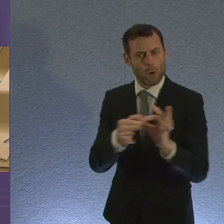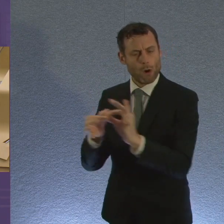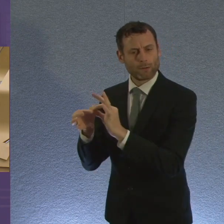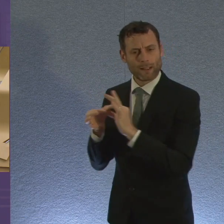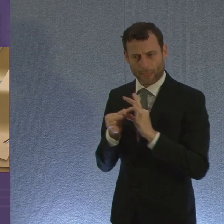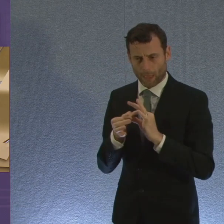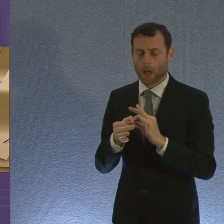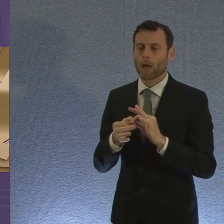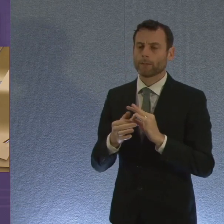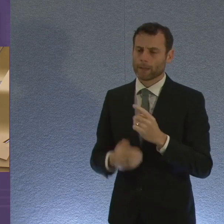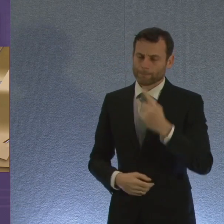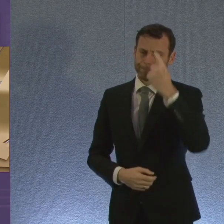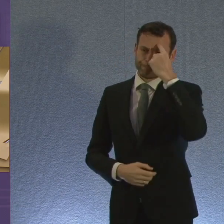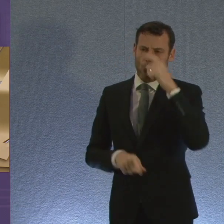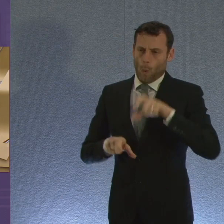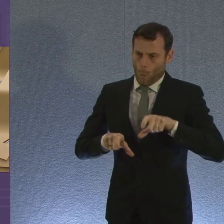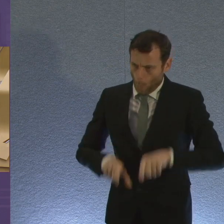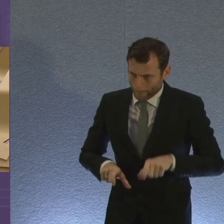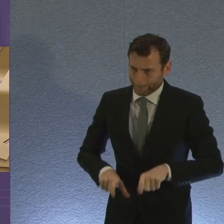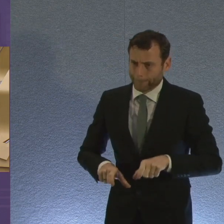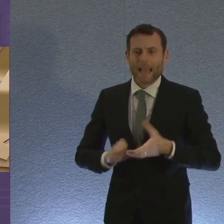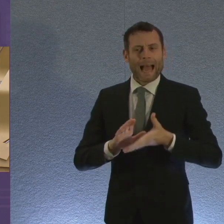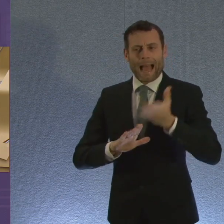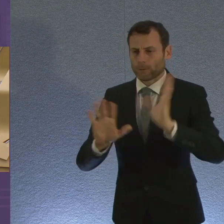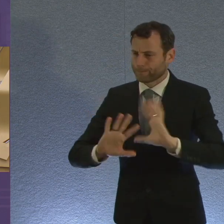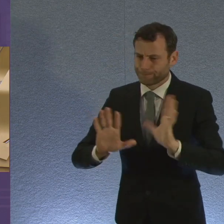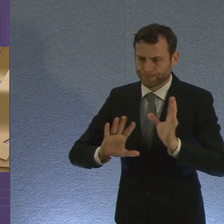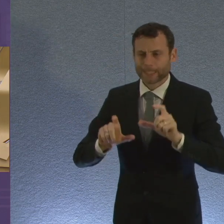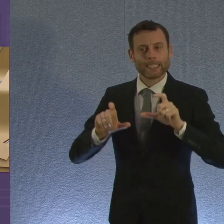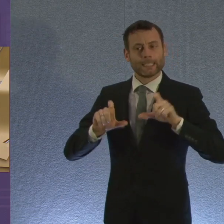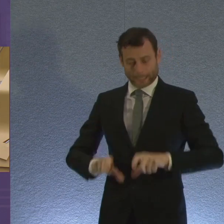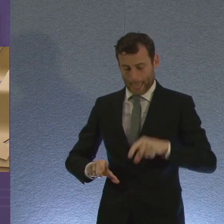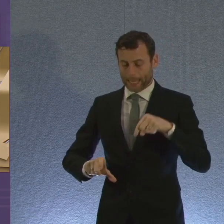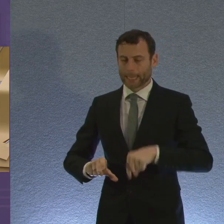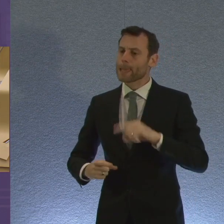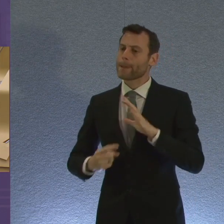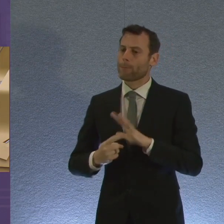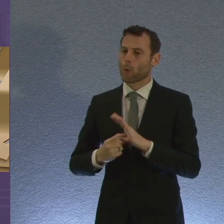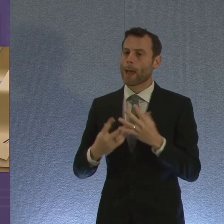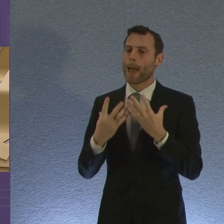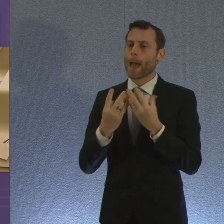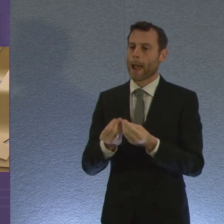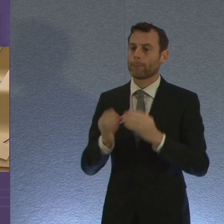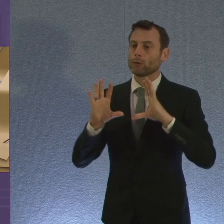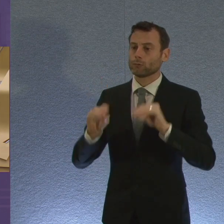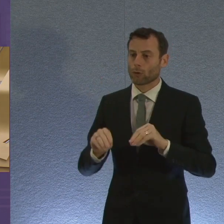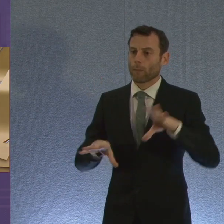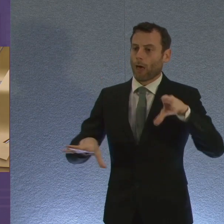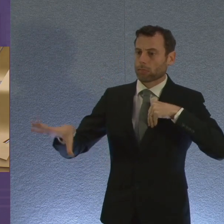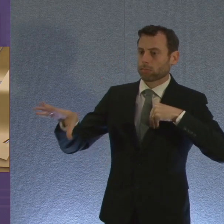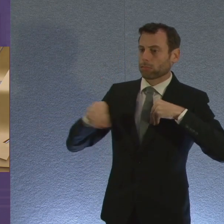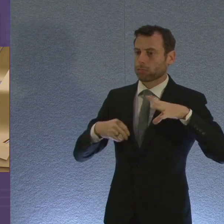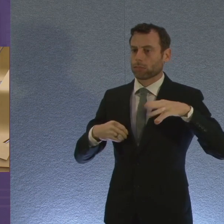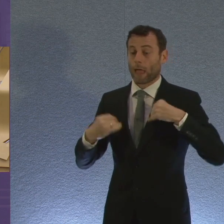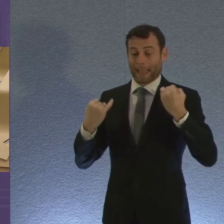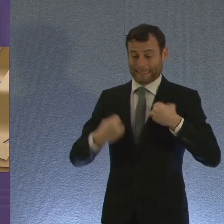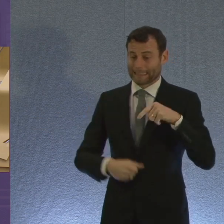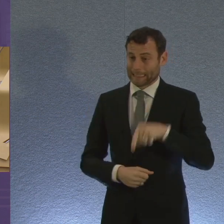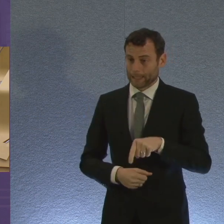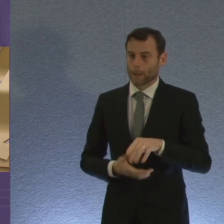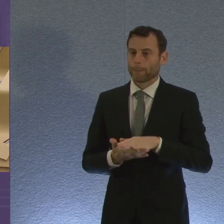the rules, by staying at home, they are slowing the spread of the virus, protecting Scotland's National Health Service and saving